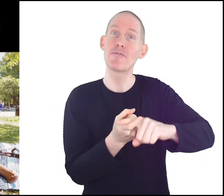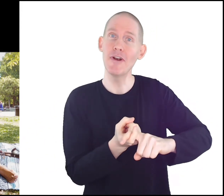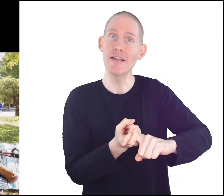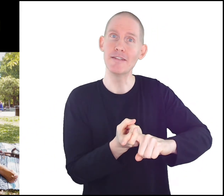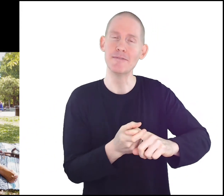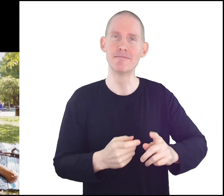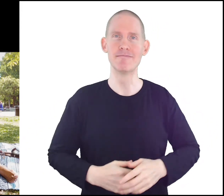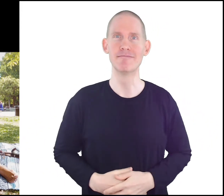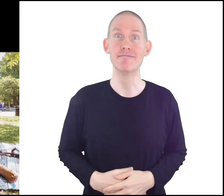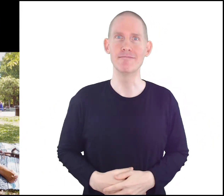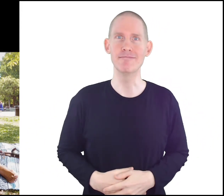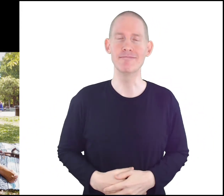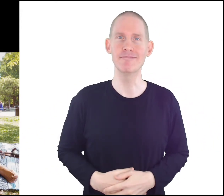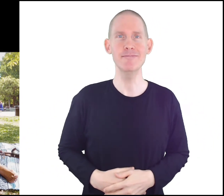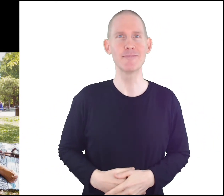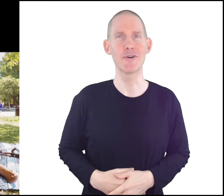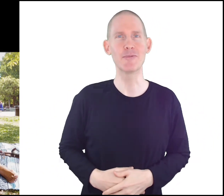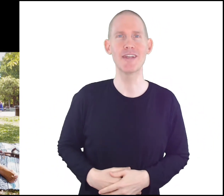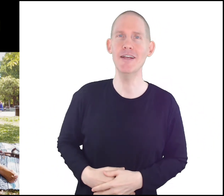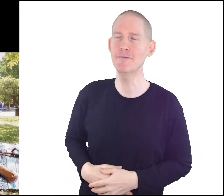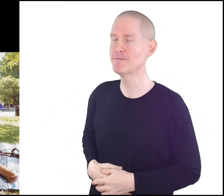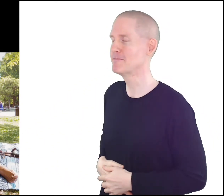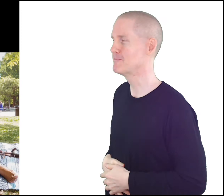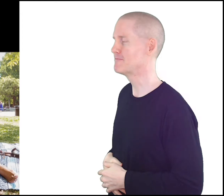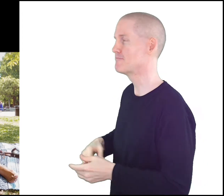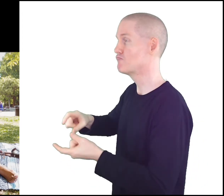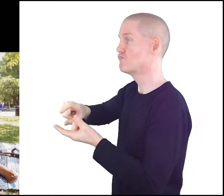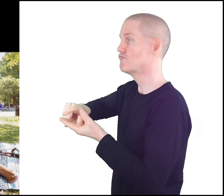Friend. From the side.